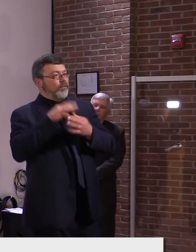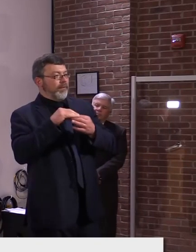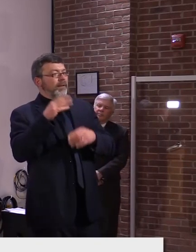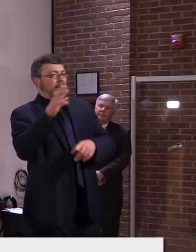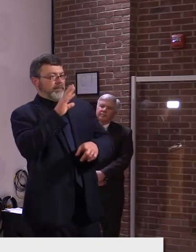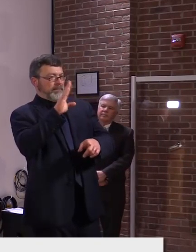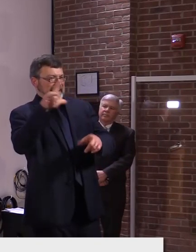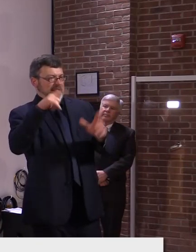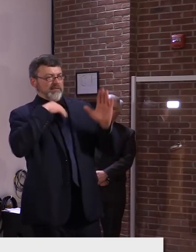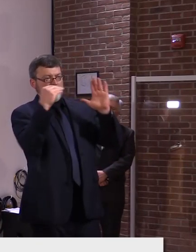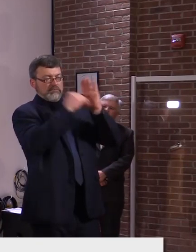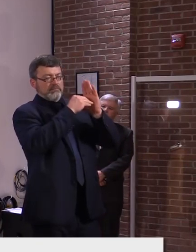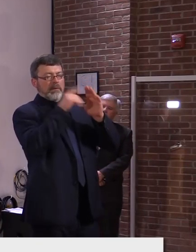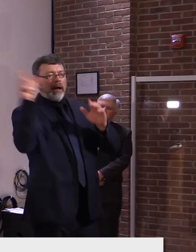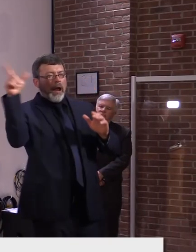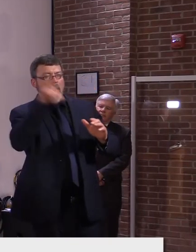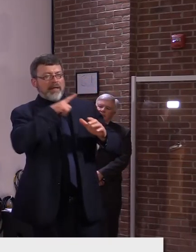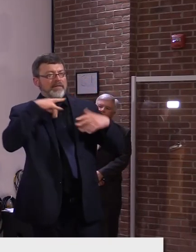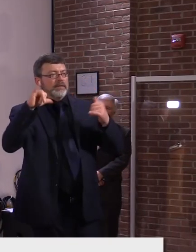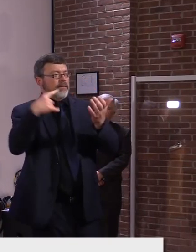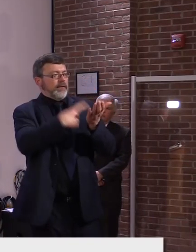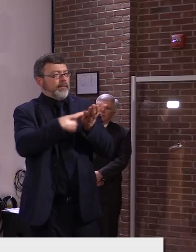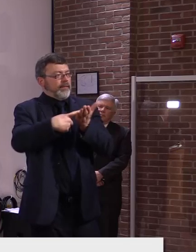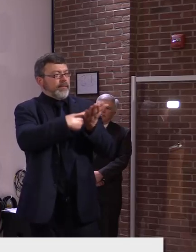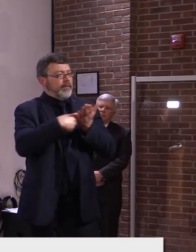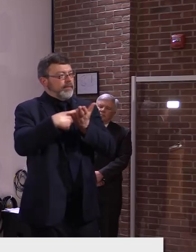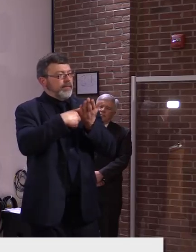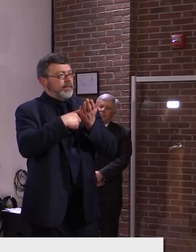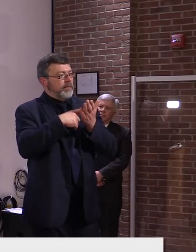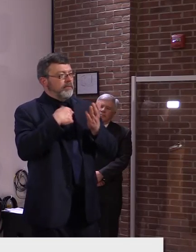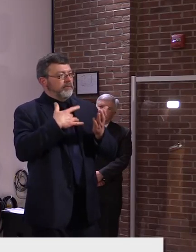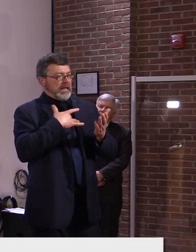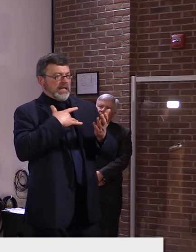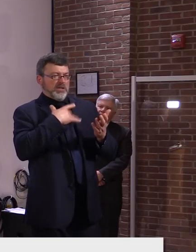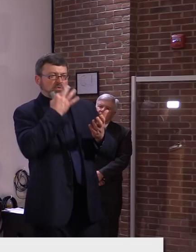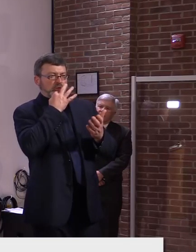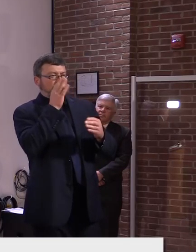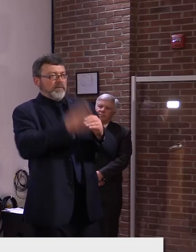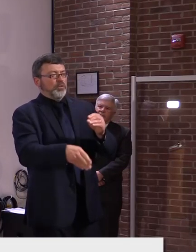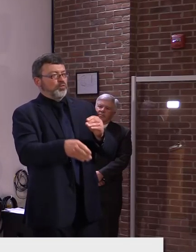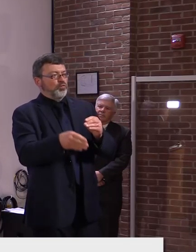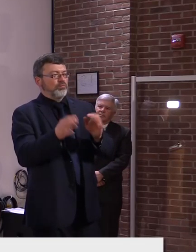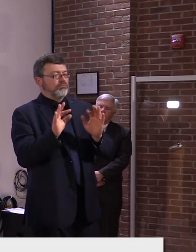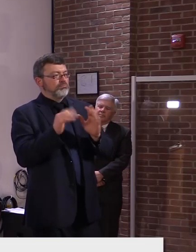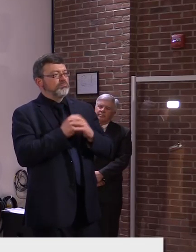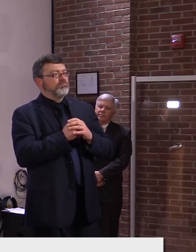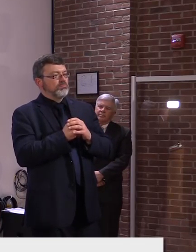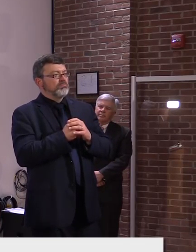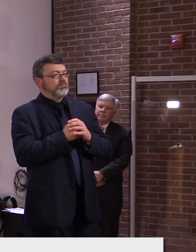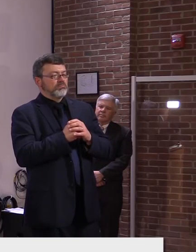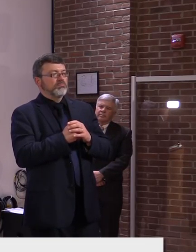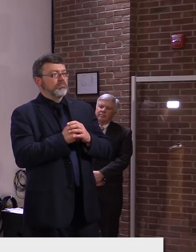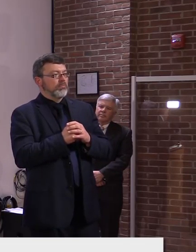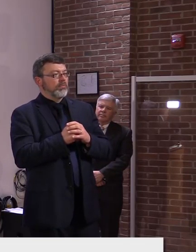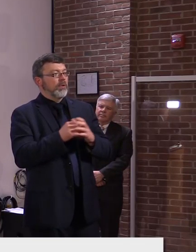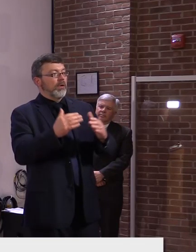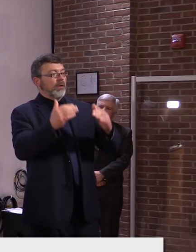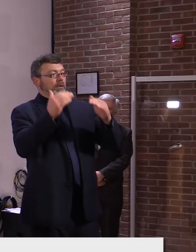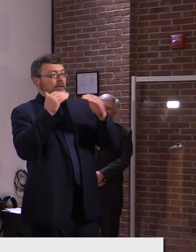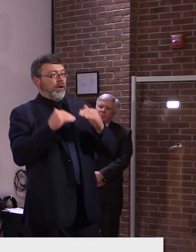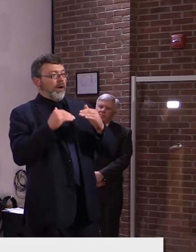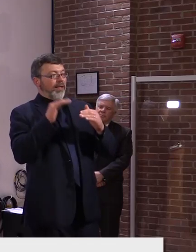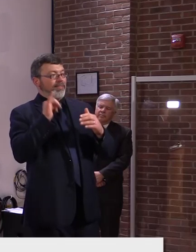shape. Okay. You probably saw the report from the DEC about